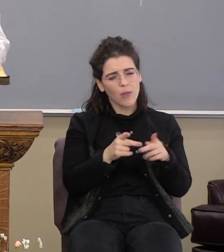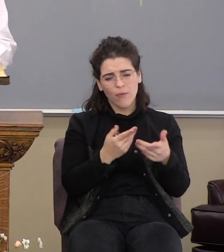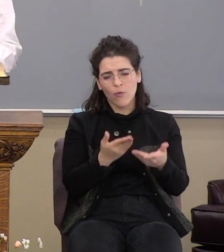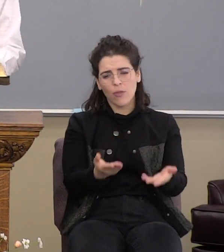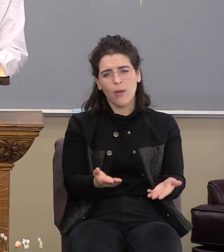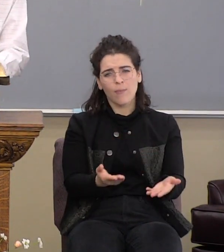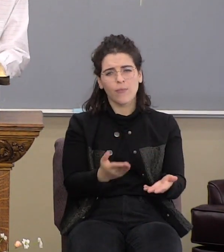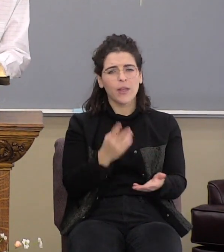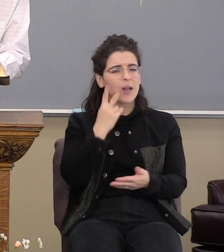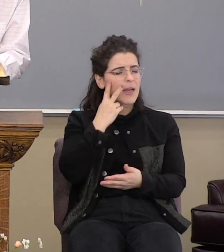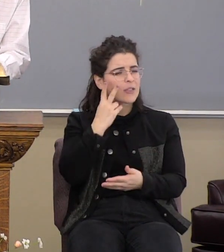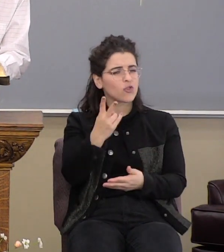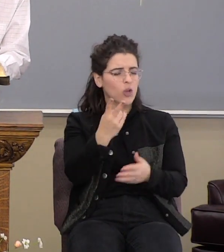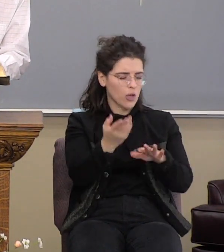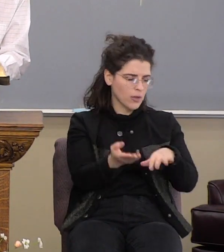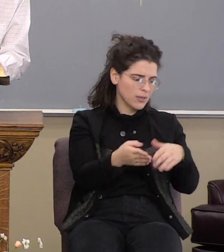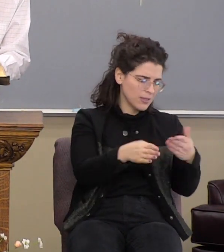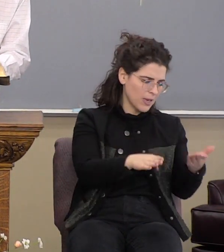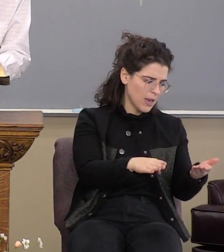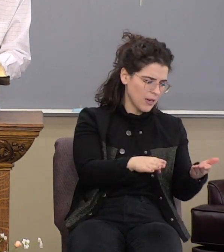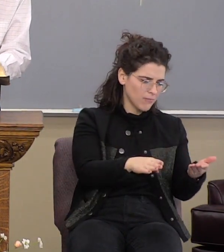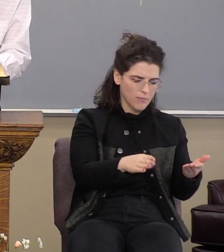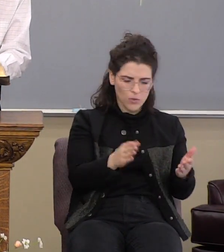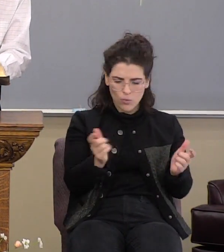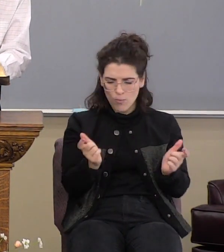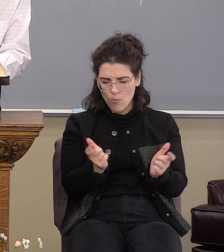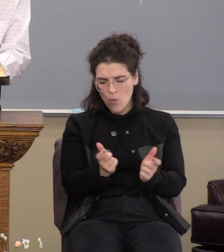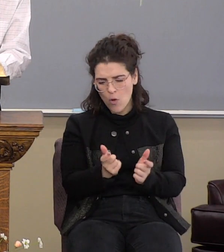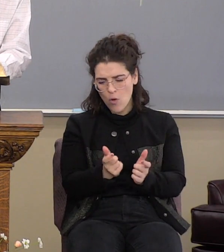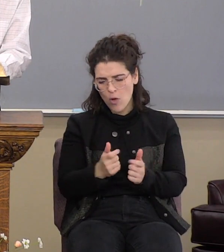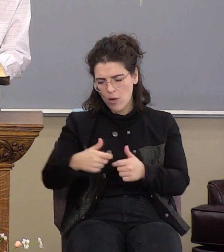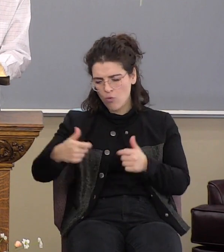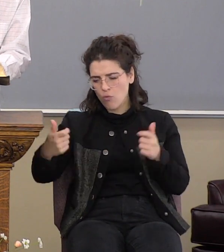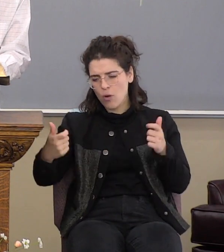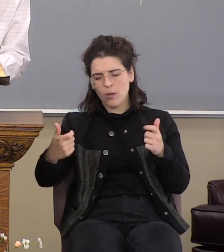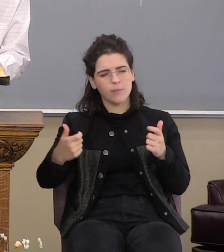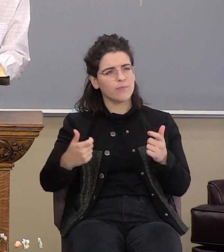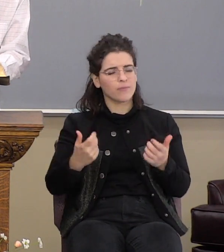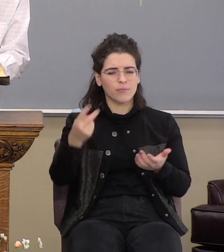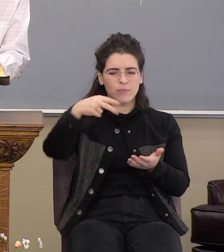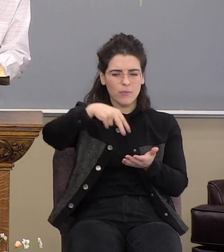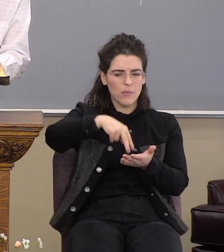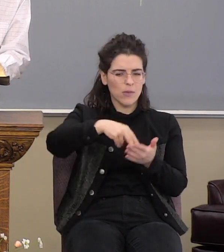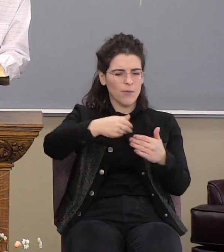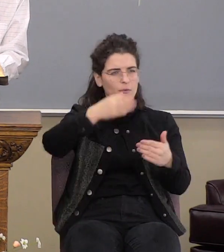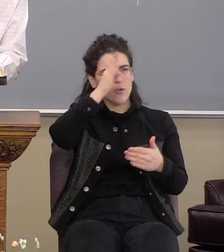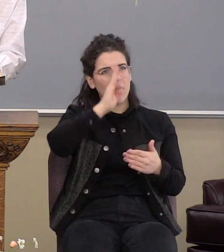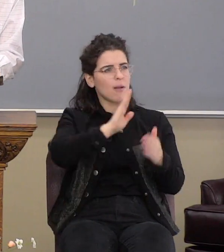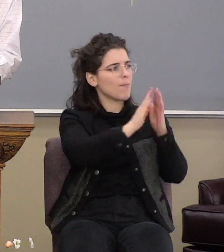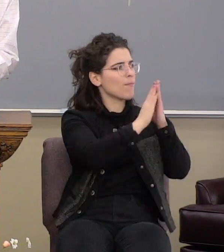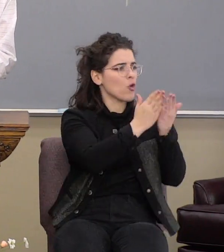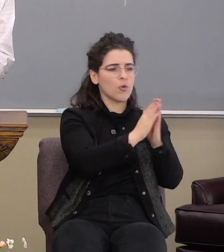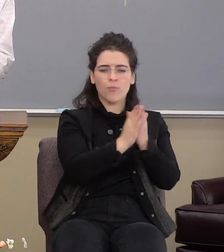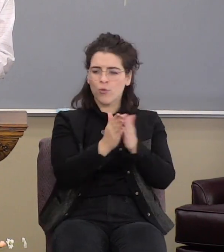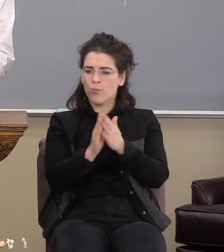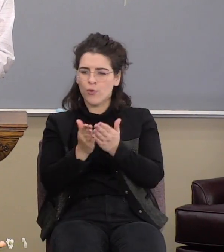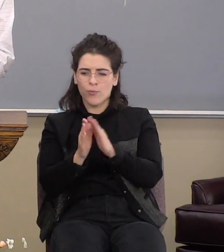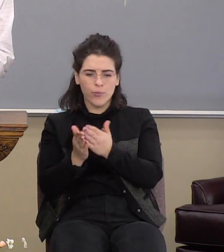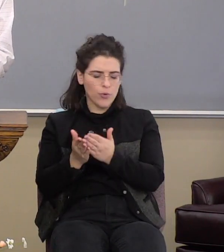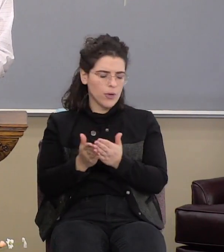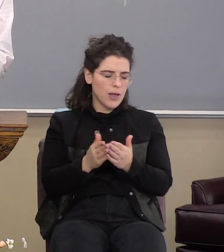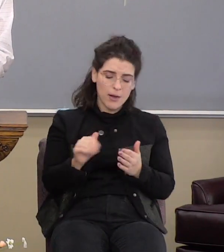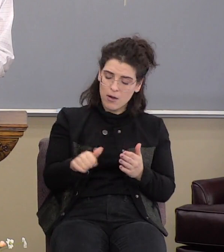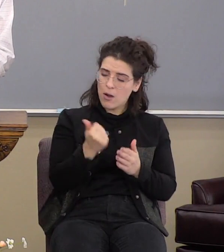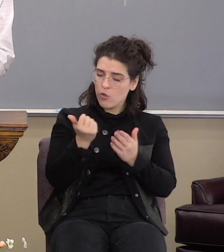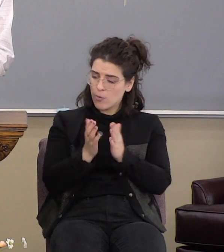dead, small and great, stand before God, and the books were open, and another book was open, which is the